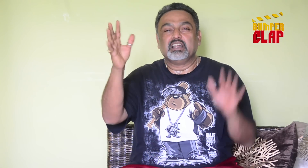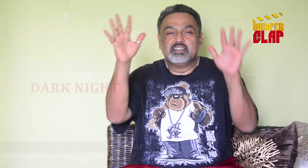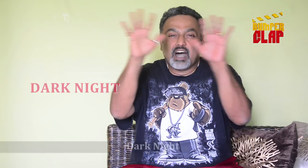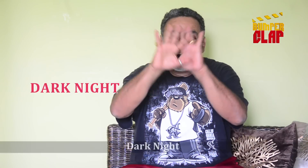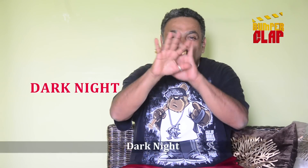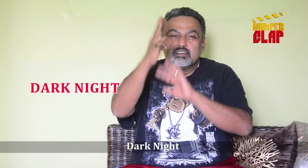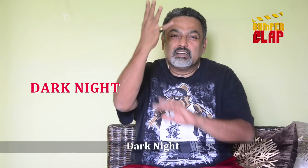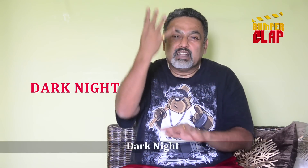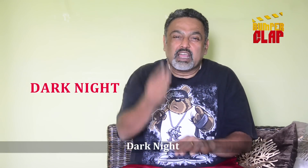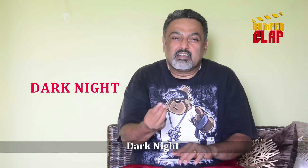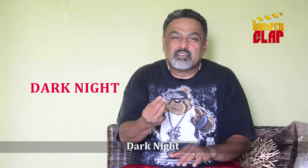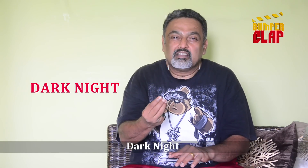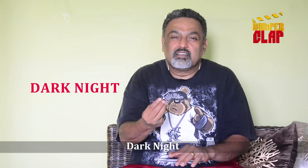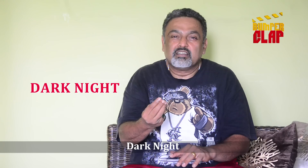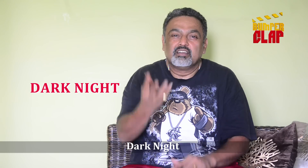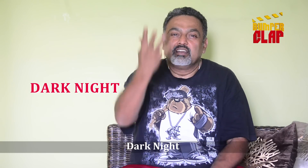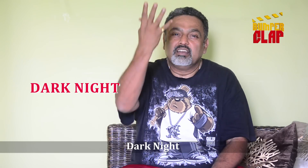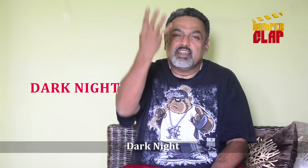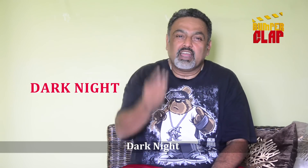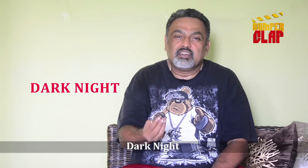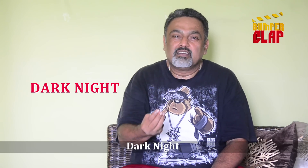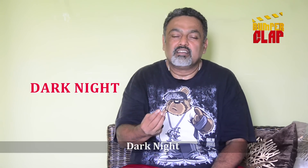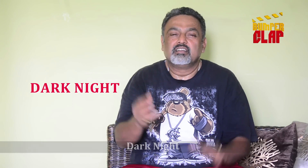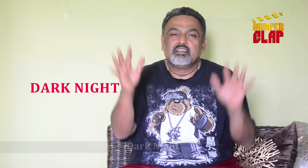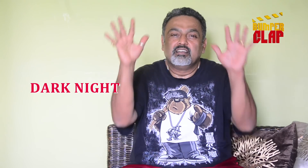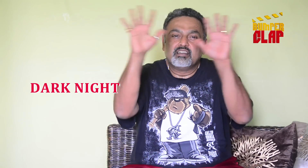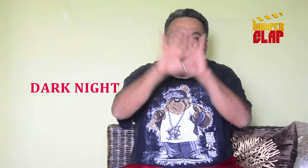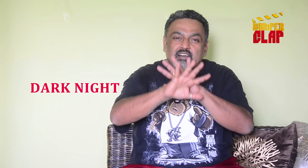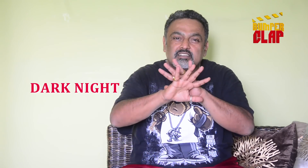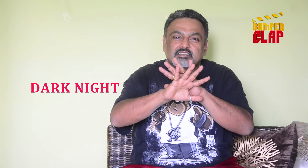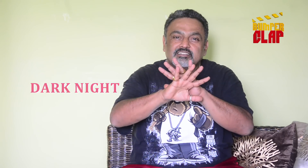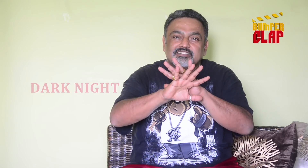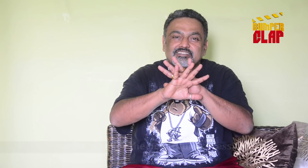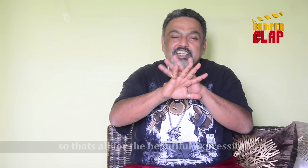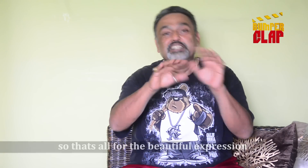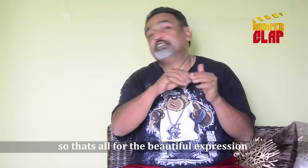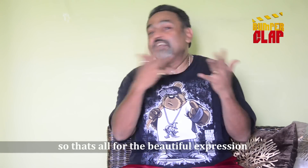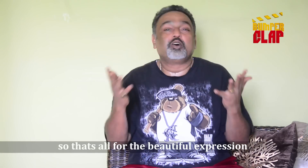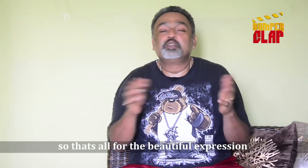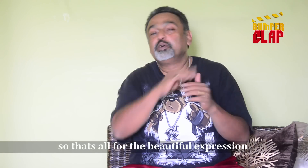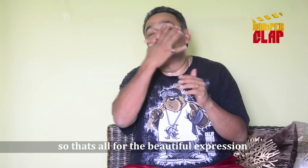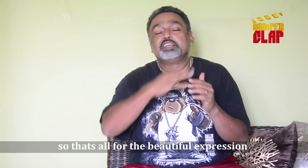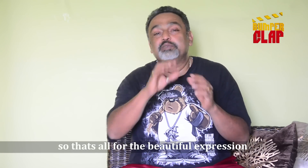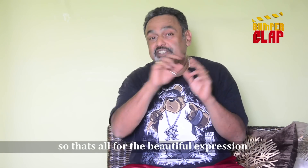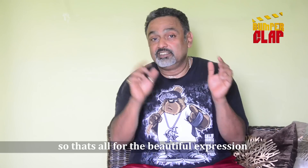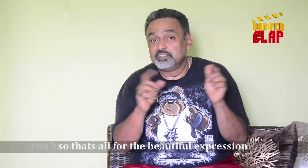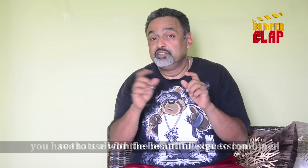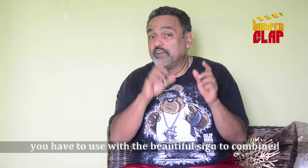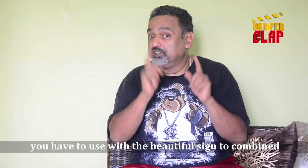dark night, dark night. So that's all the beautiful expressions you have to